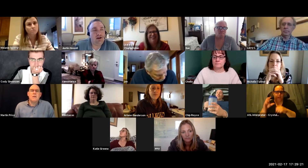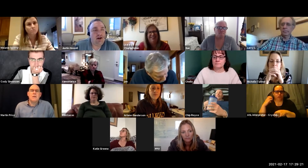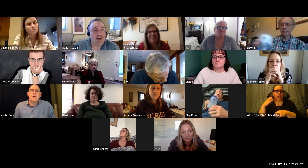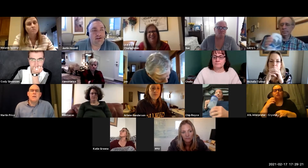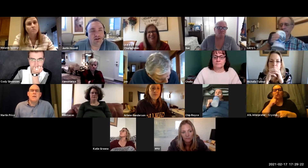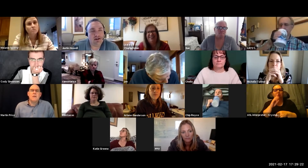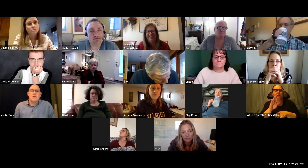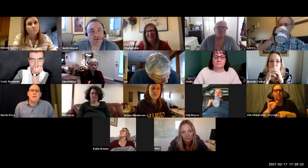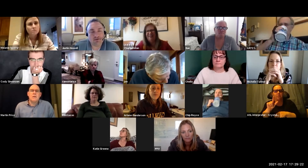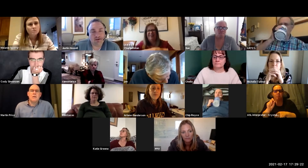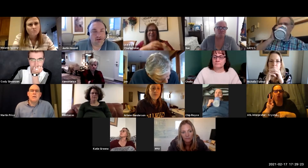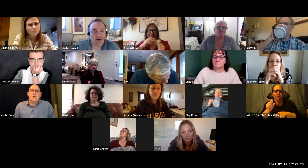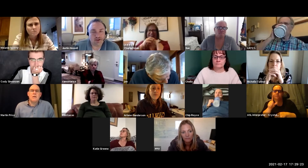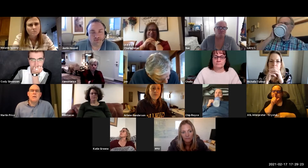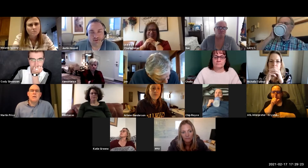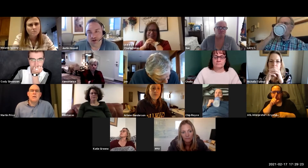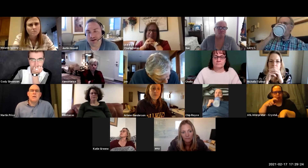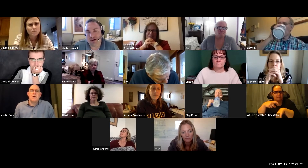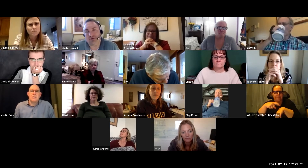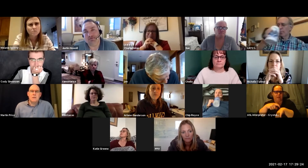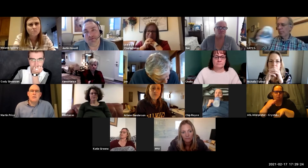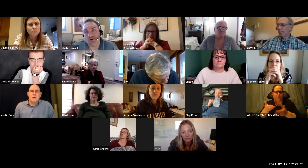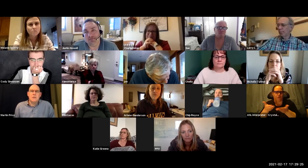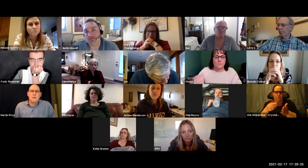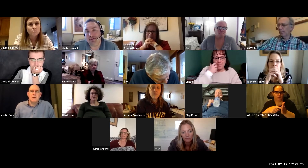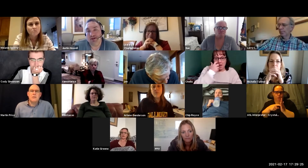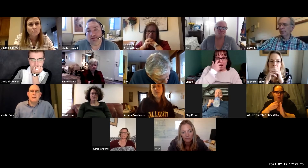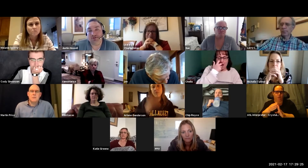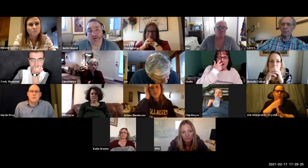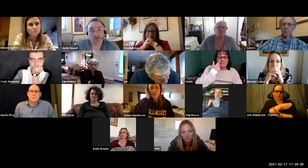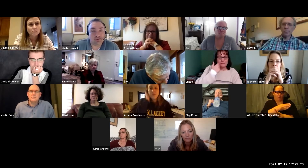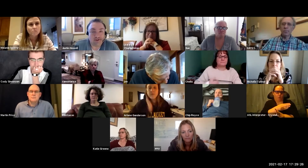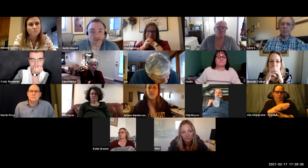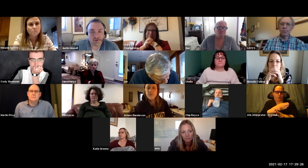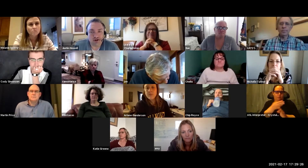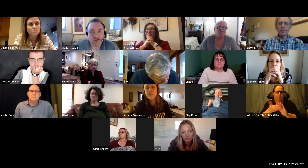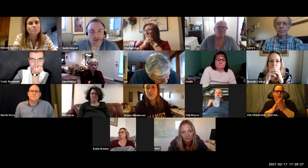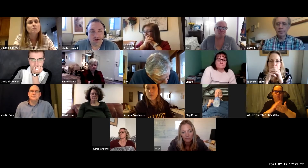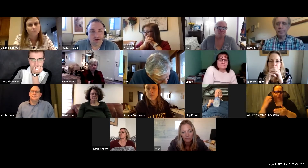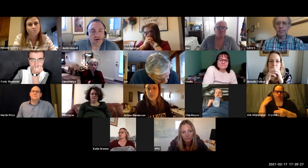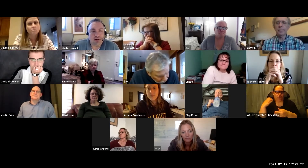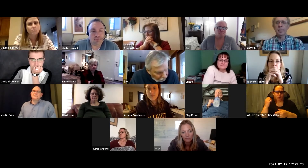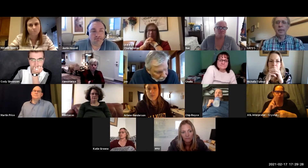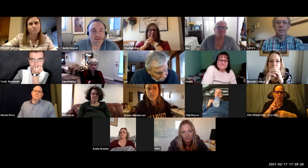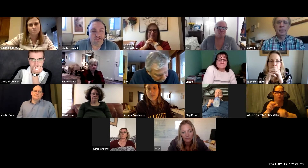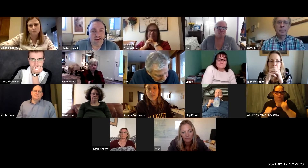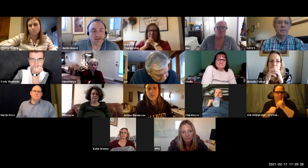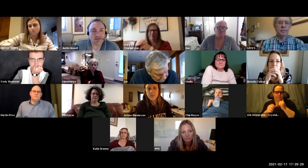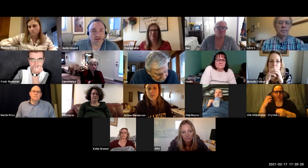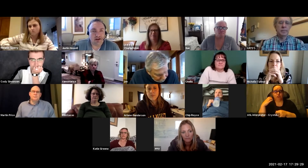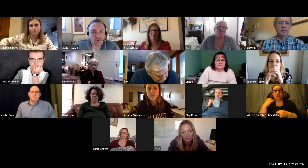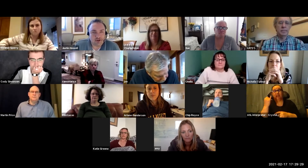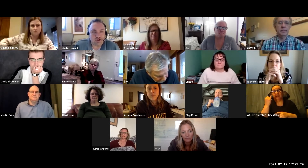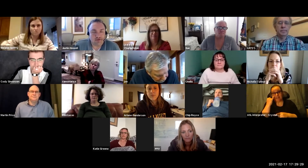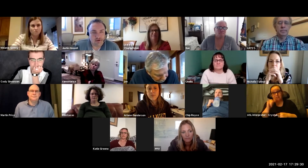specify a time of service on the council before being placed as chair or vice chair. If that